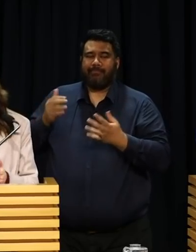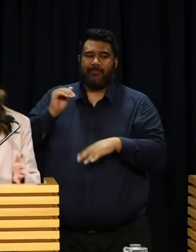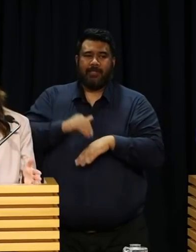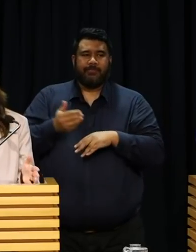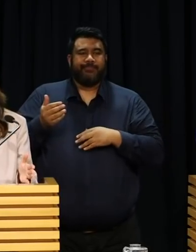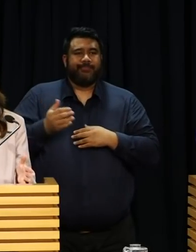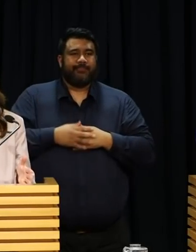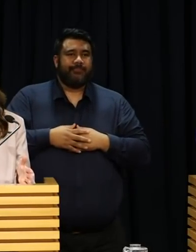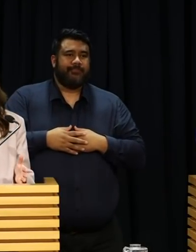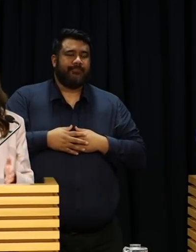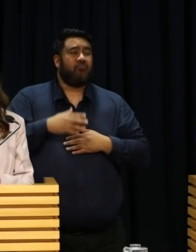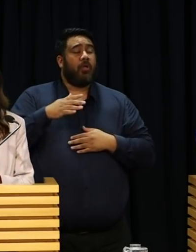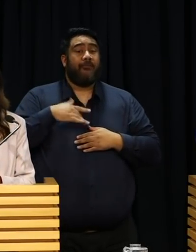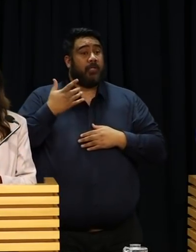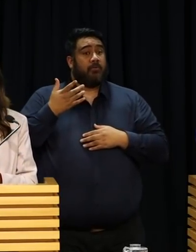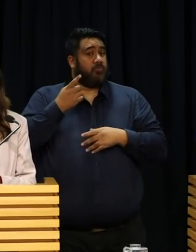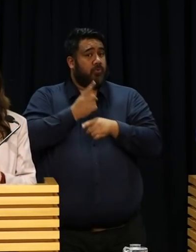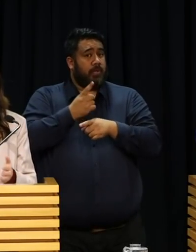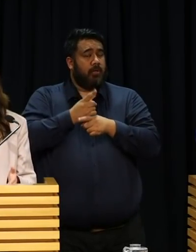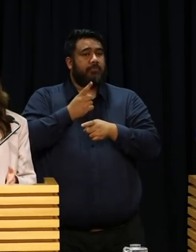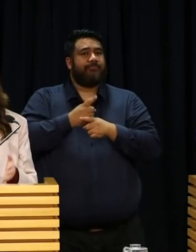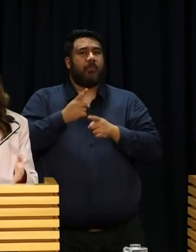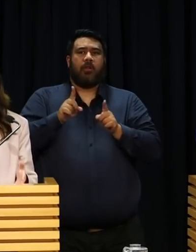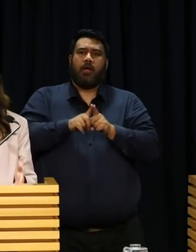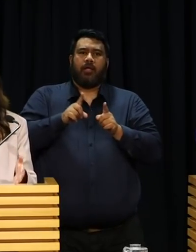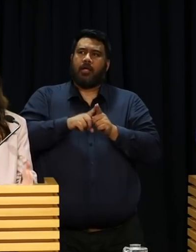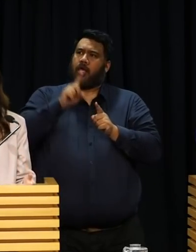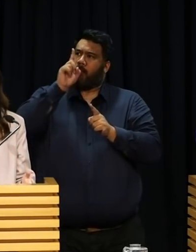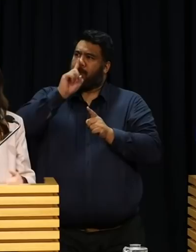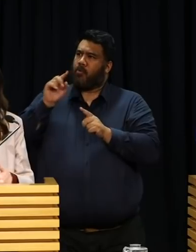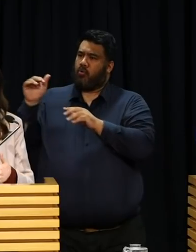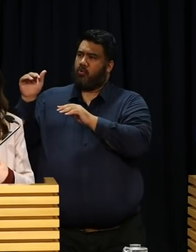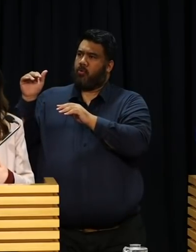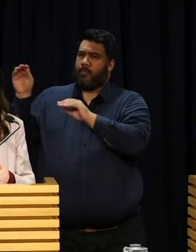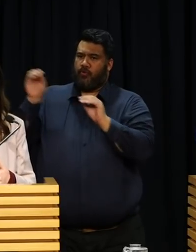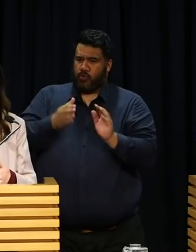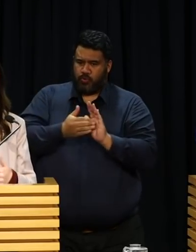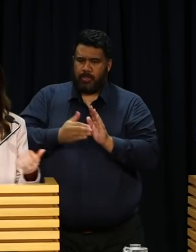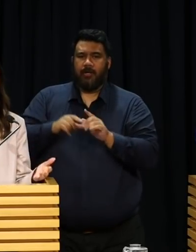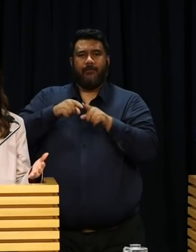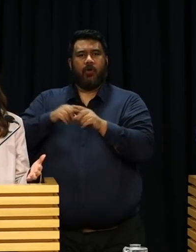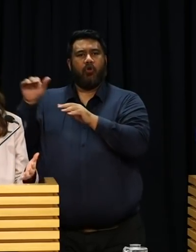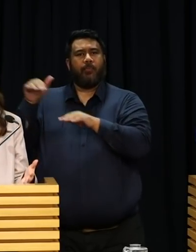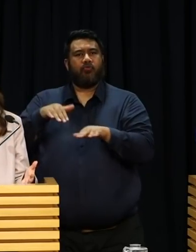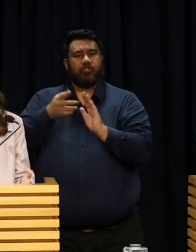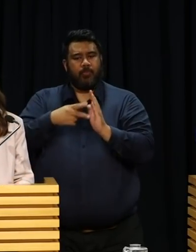I would say there is a very big difference between legitimate immigration policy to recognise New Zealand's current